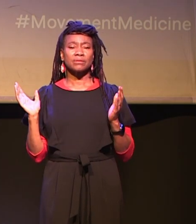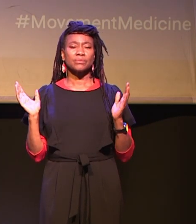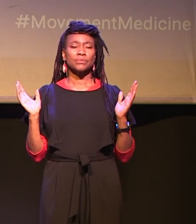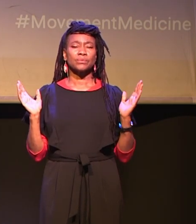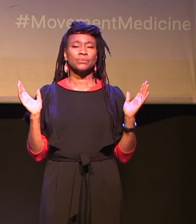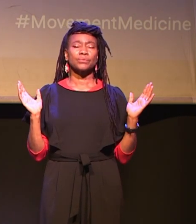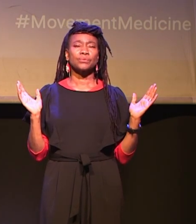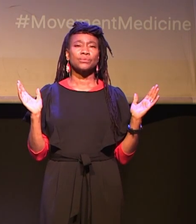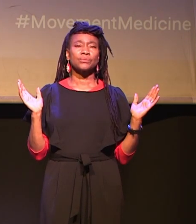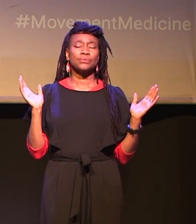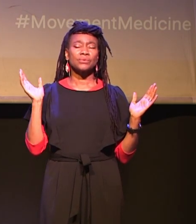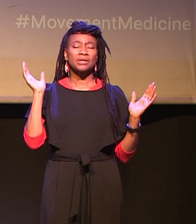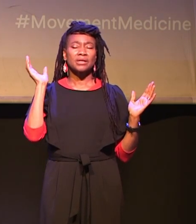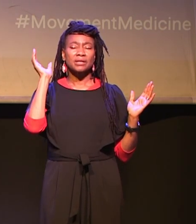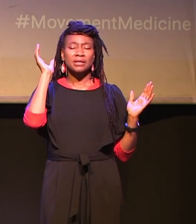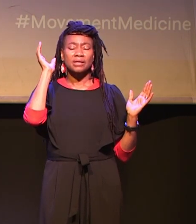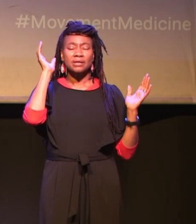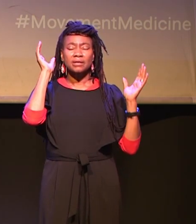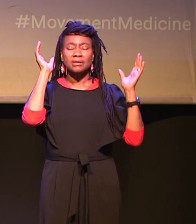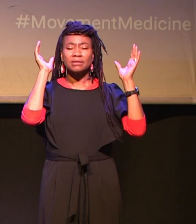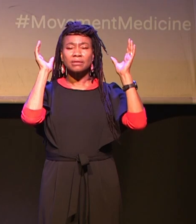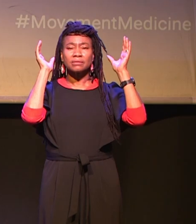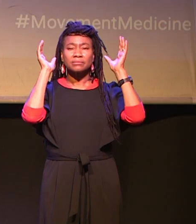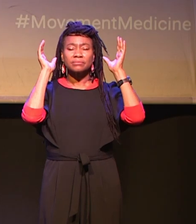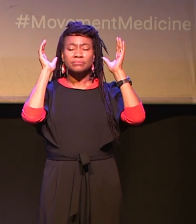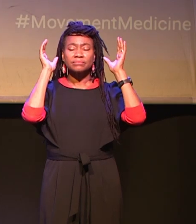what's happening ear to ear, shoulder to shoulder,